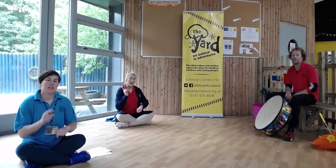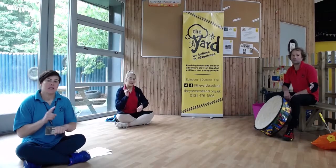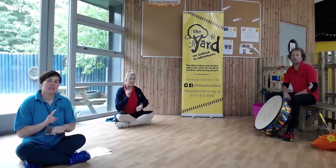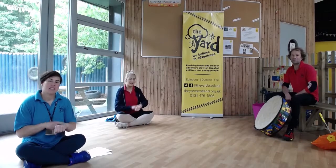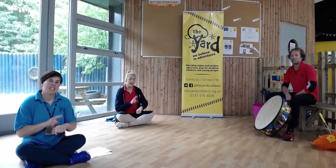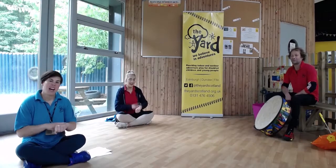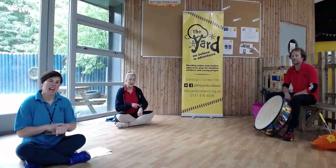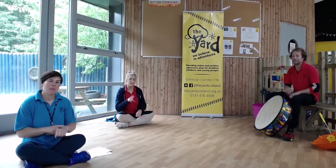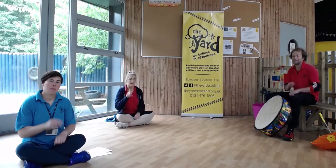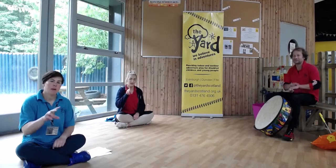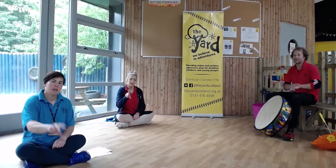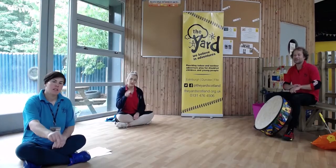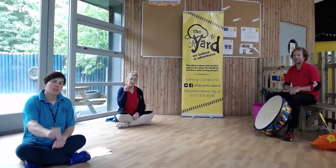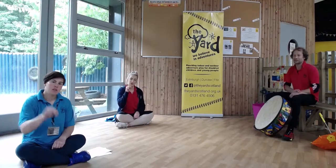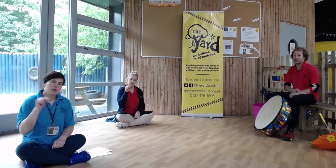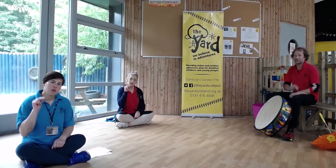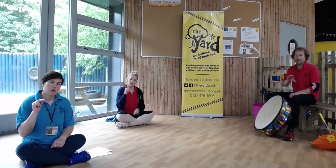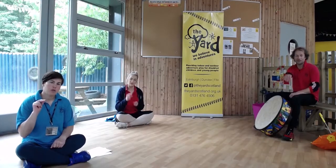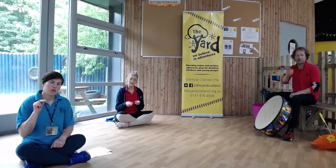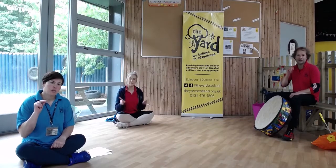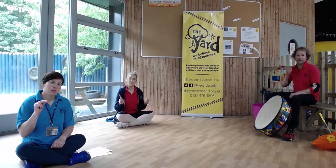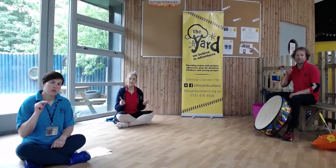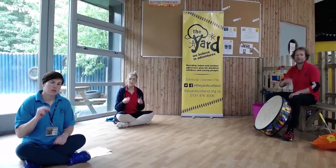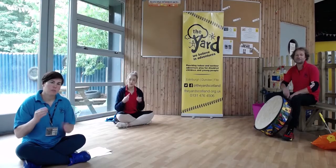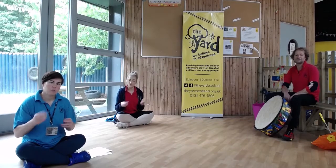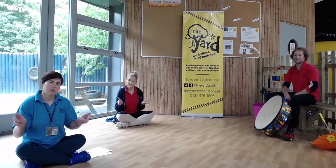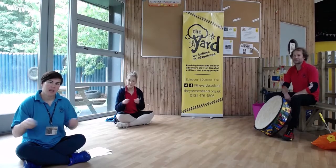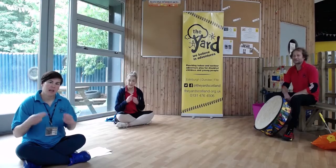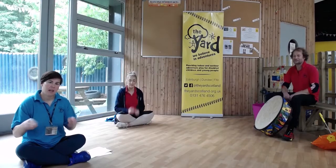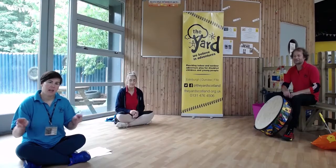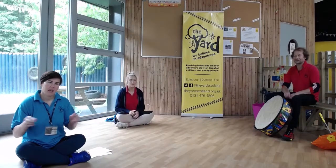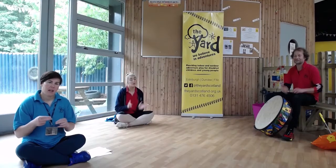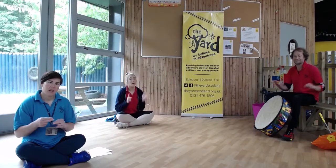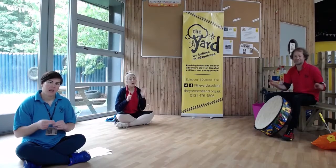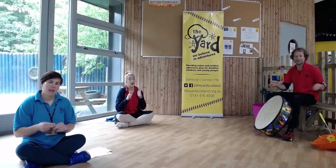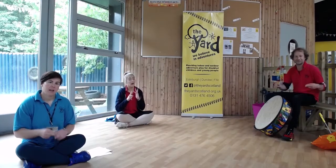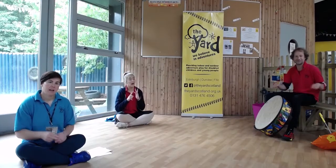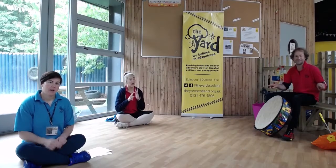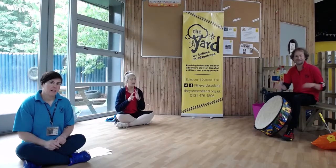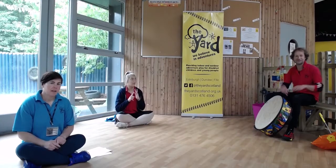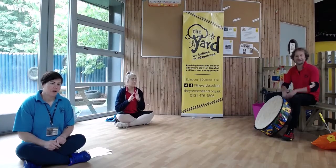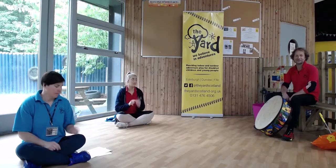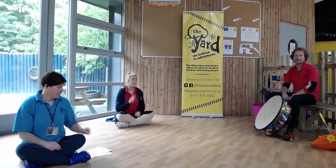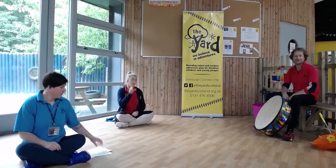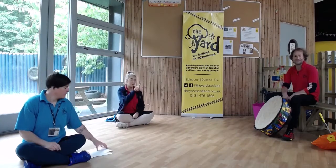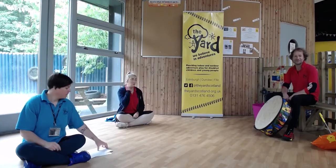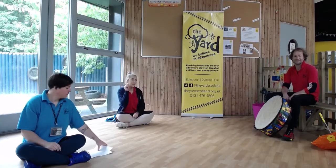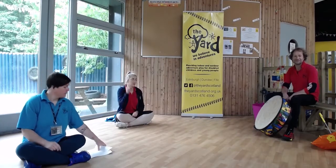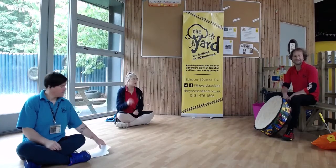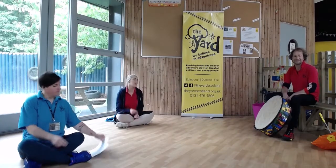it's time to choose some music. Ivan, would you like to choose?